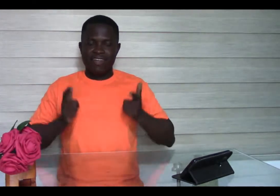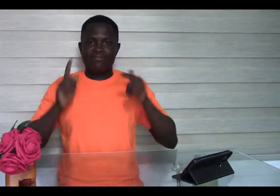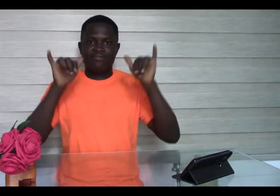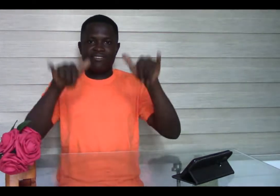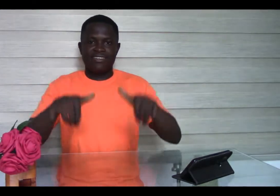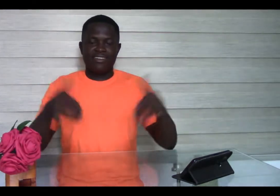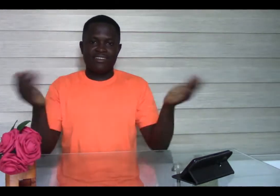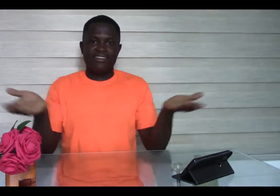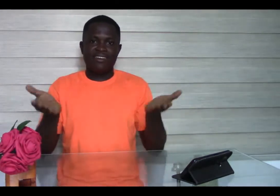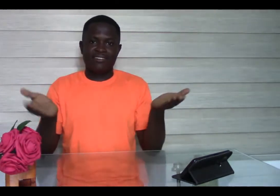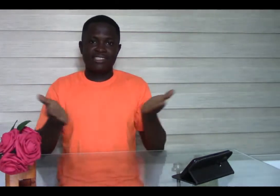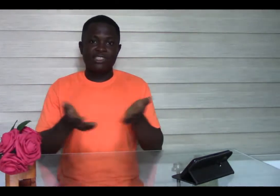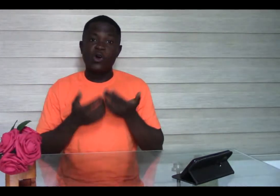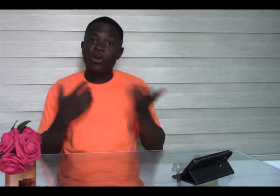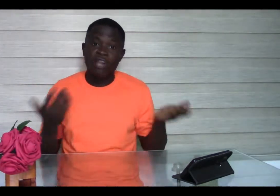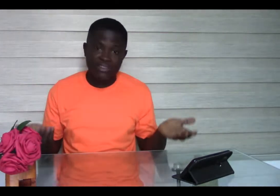Life stay here. So all your life you have been